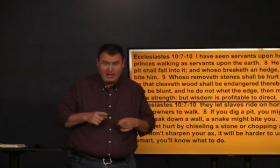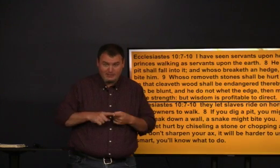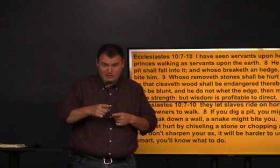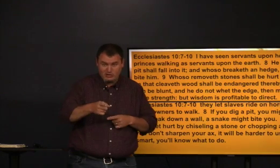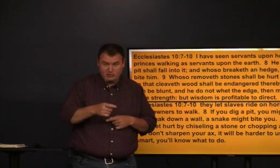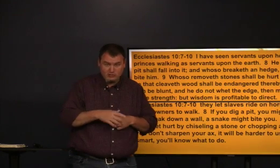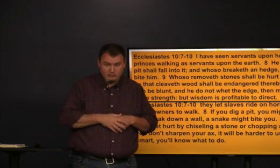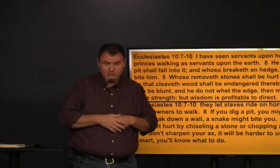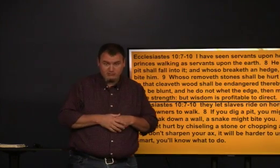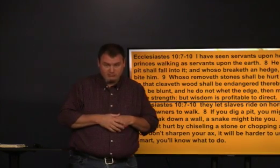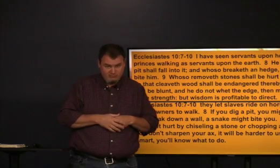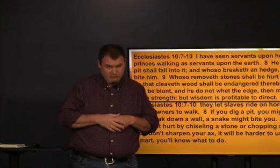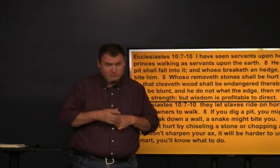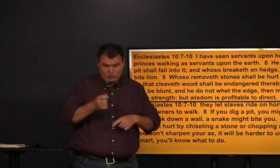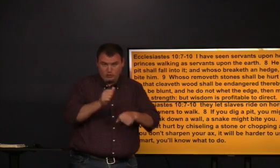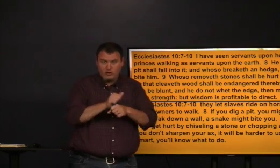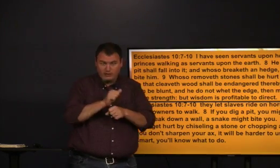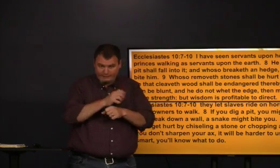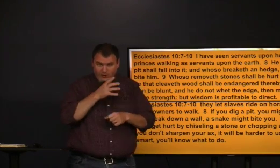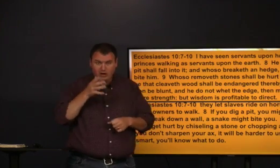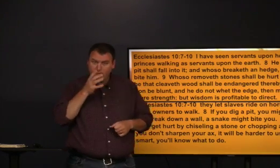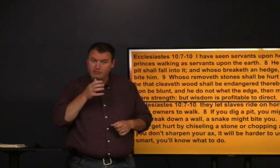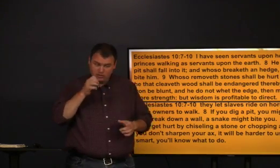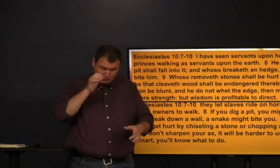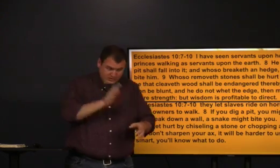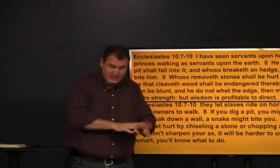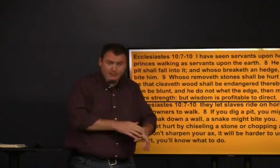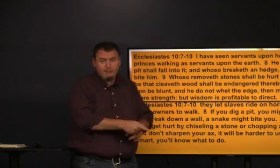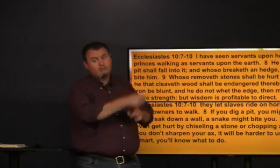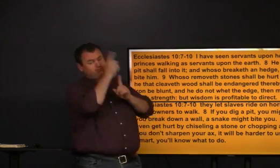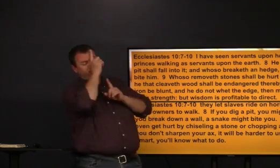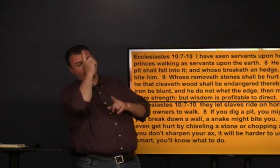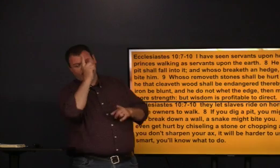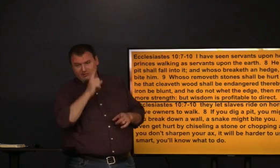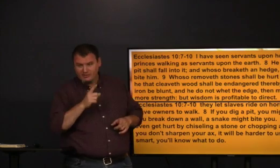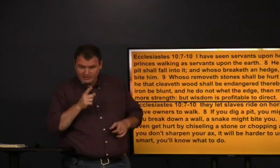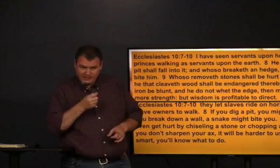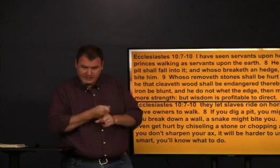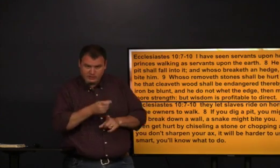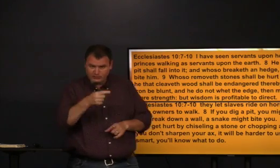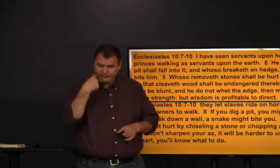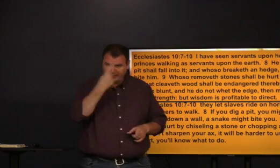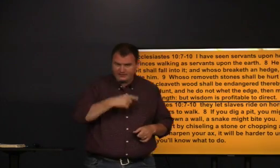Happened to you? You work, farm, you step, hit your face.